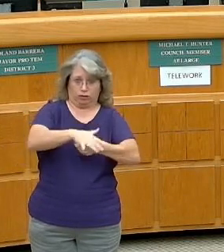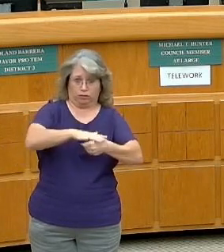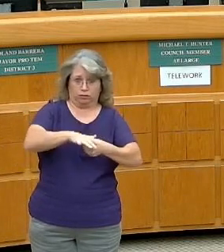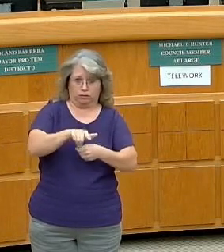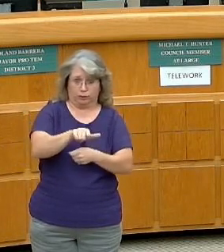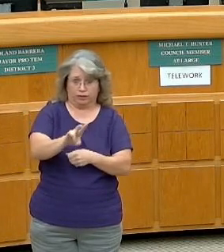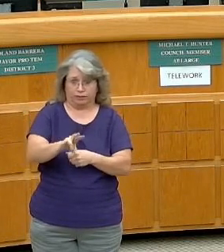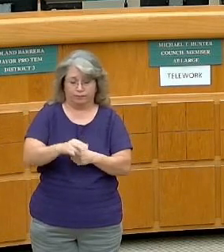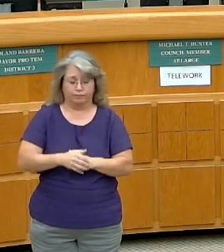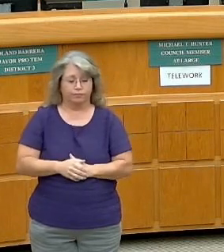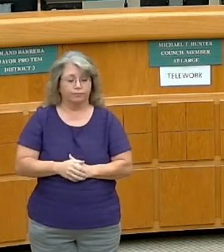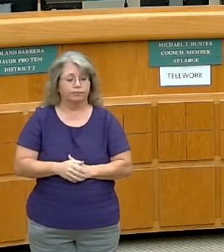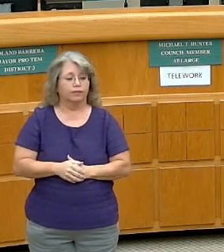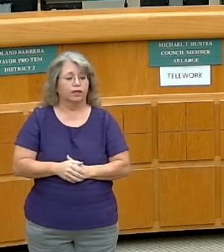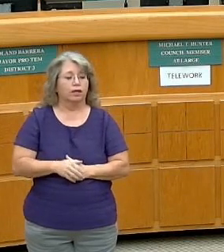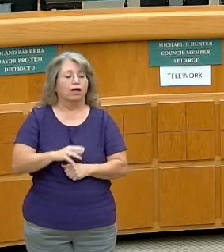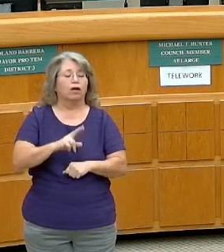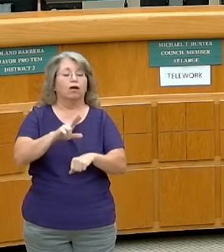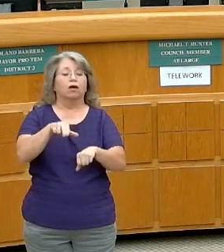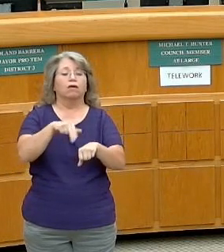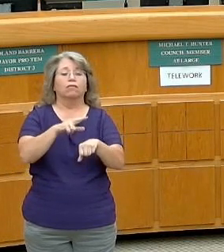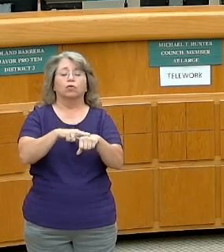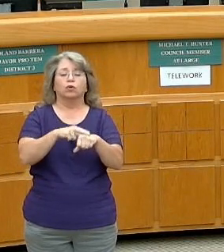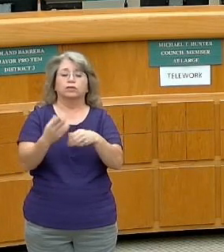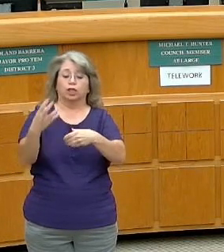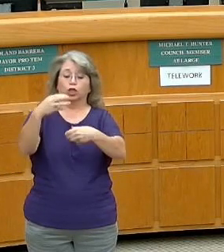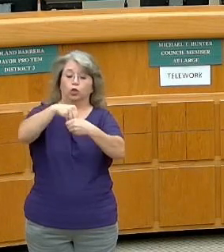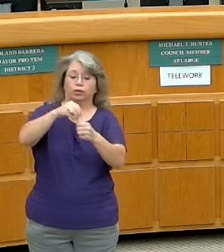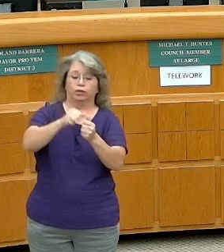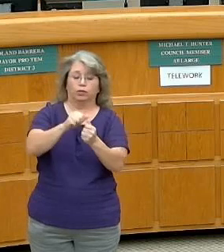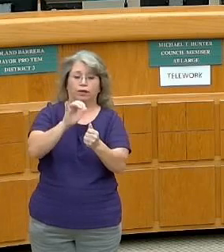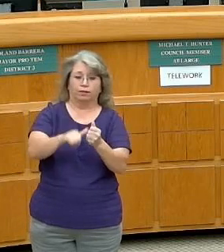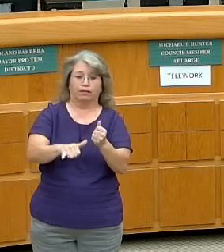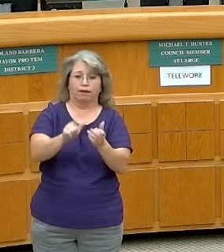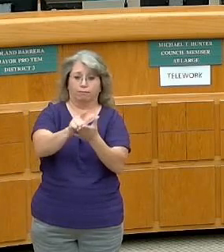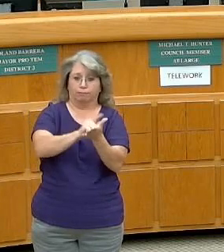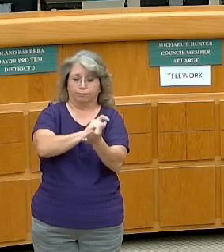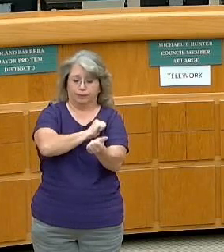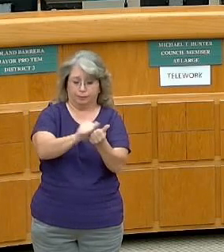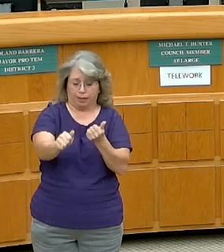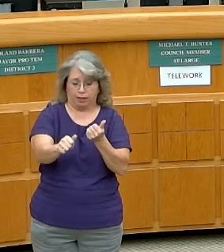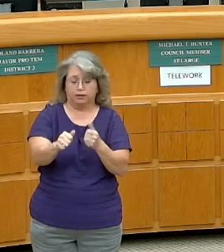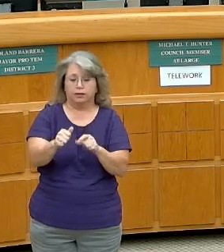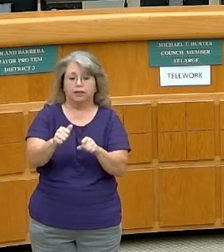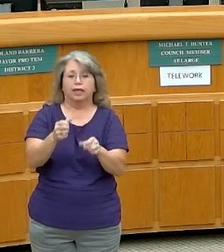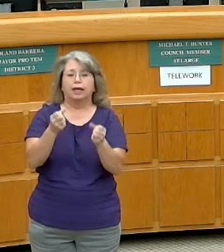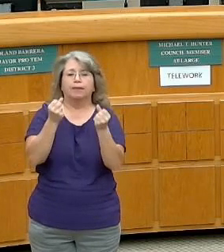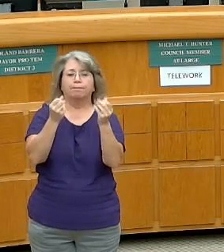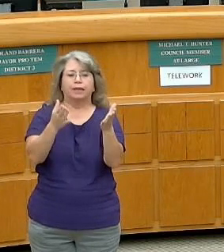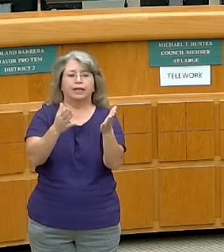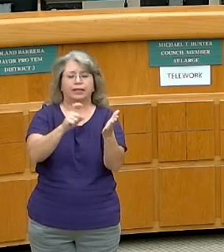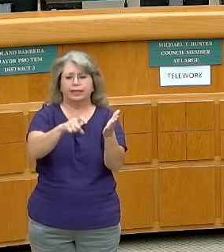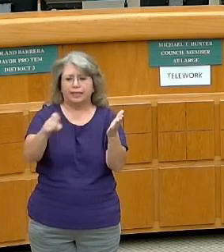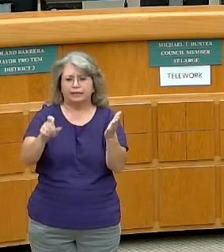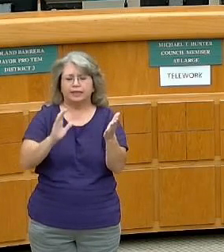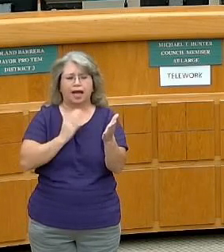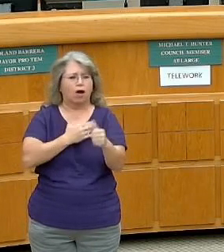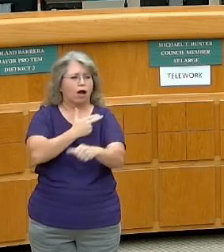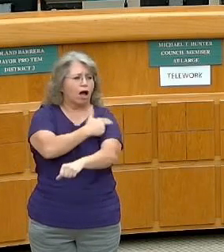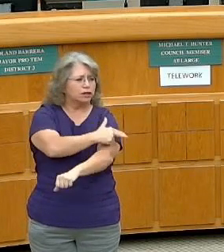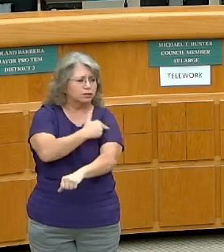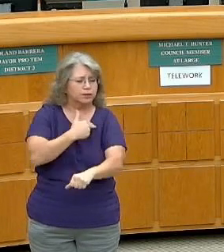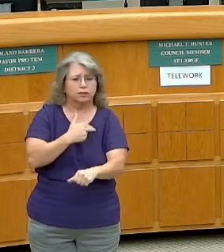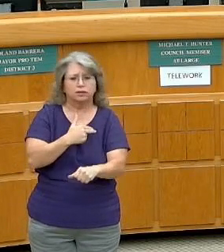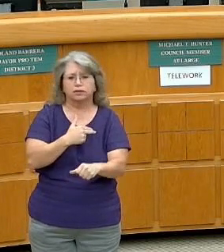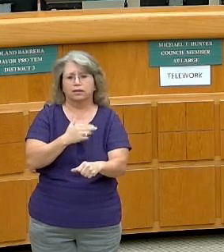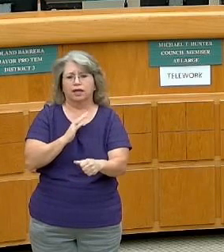on that. Of course, included in that bill was all many of the needs. Our hospitals have been on the front lines of this,